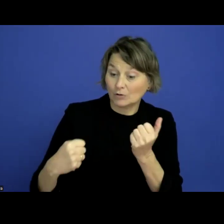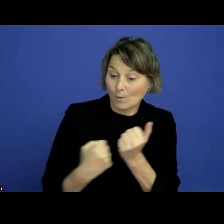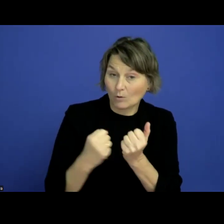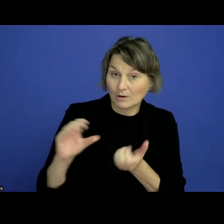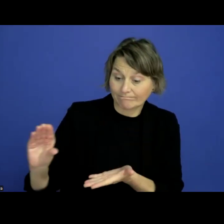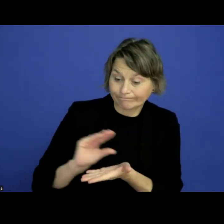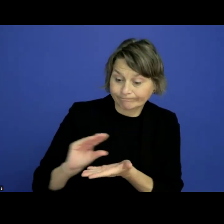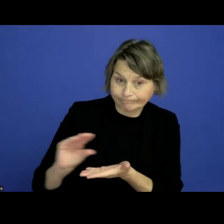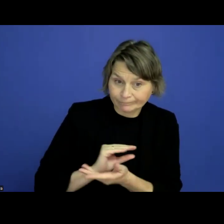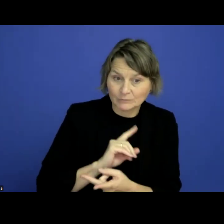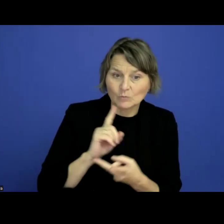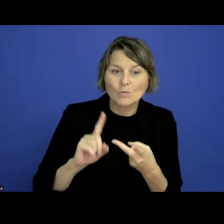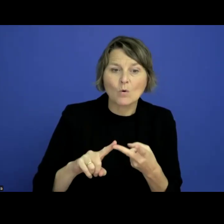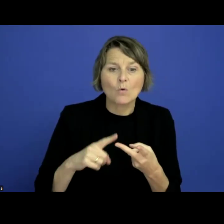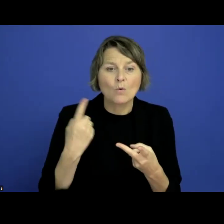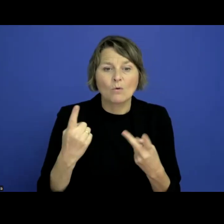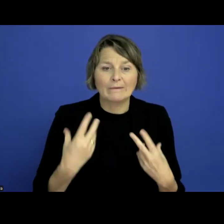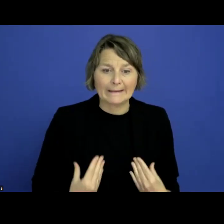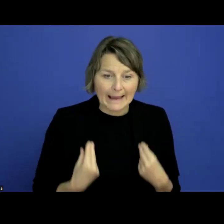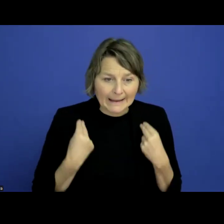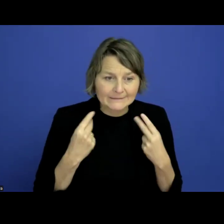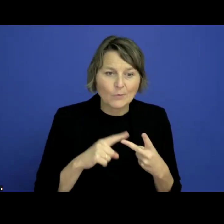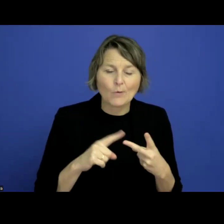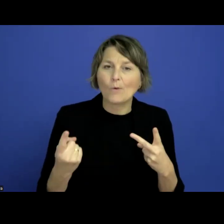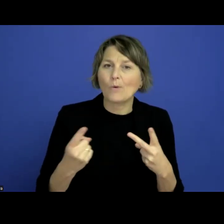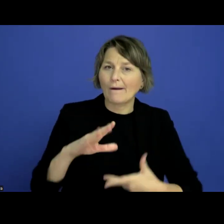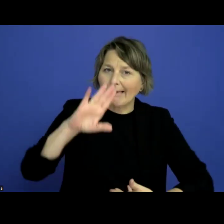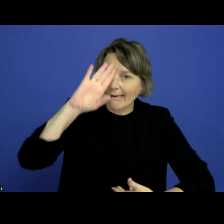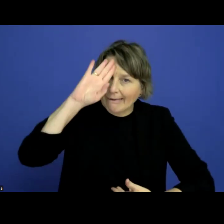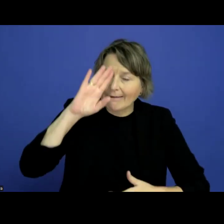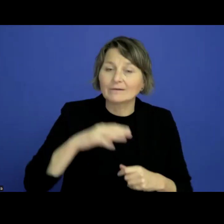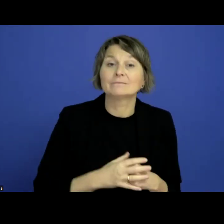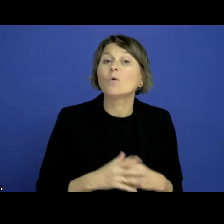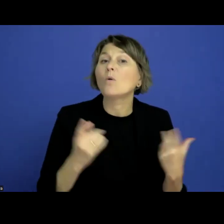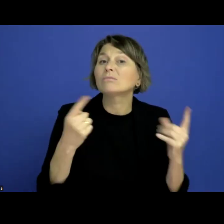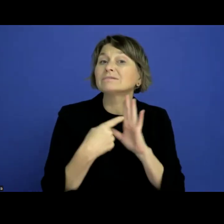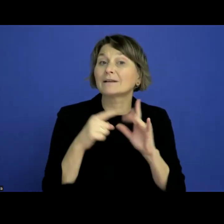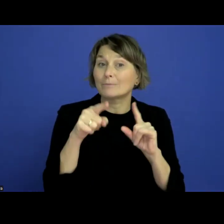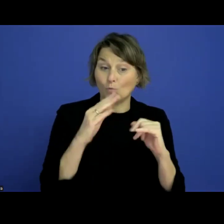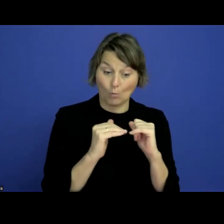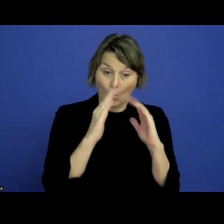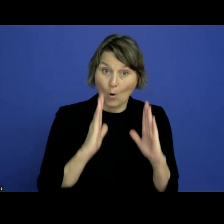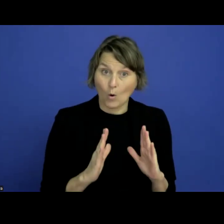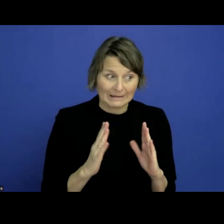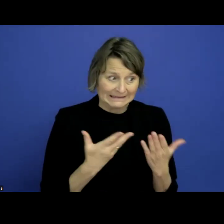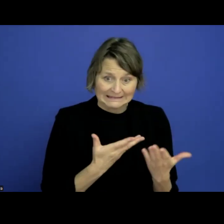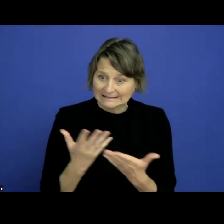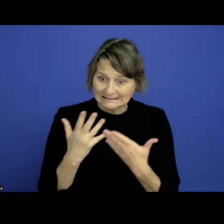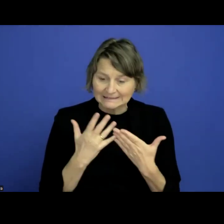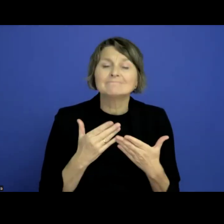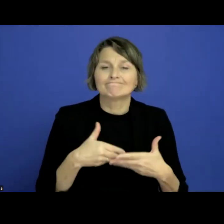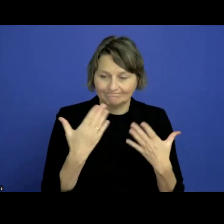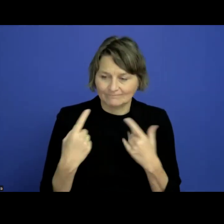chronic disease, daily support at home during the treatment, and also back